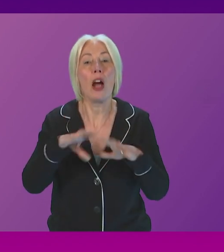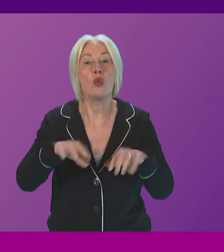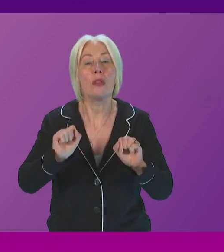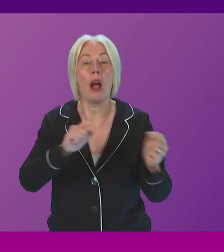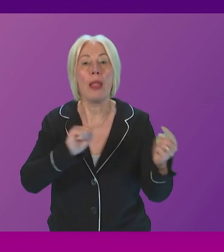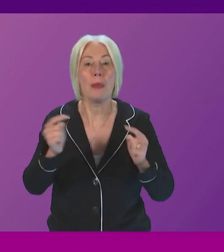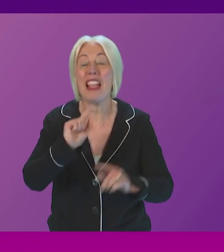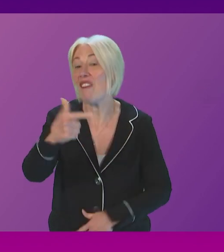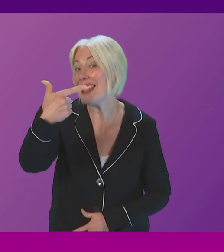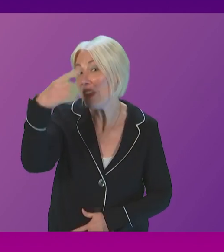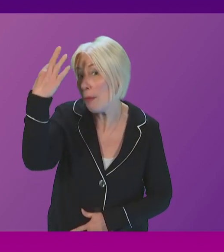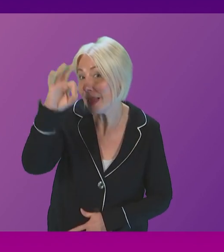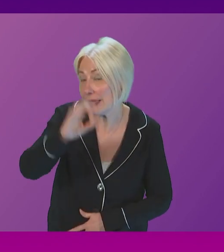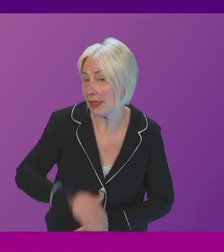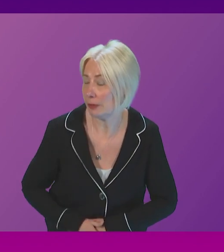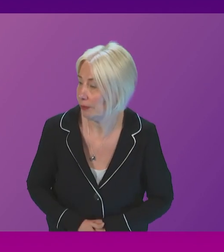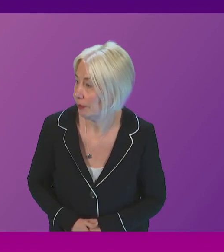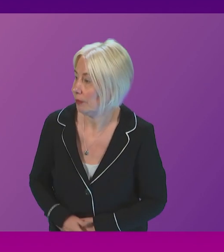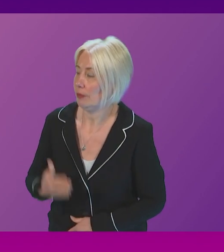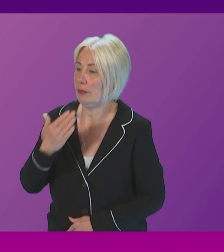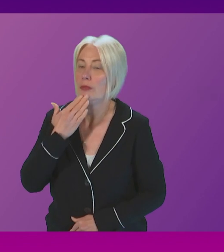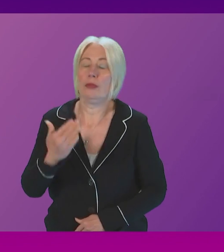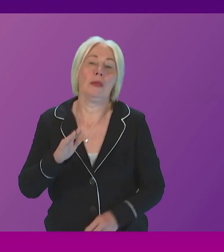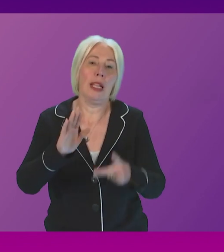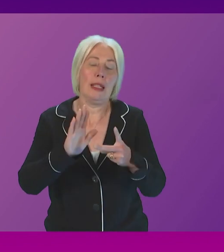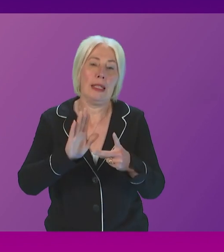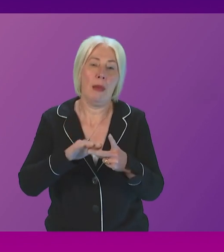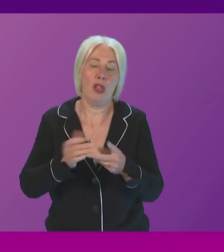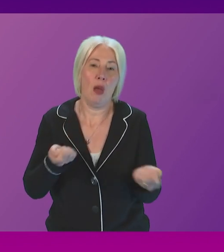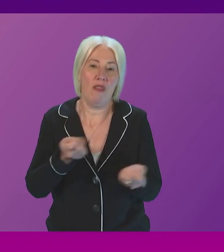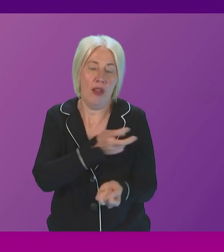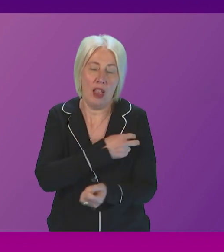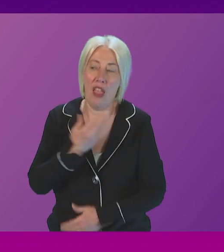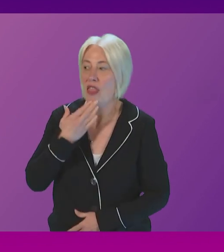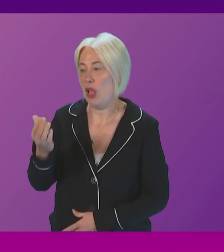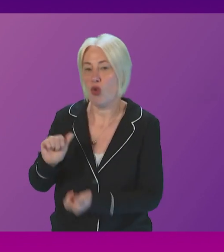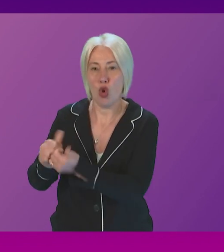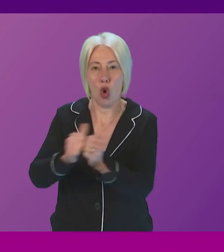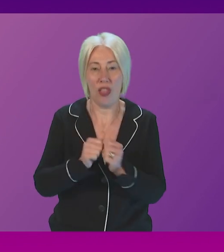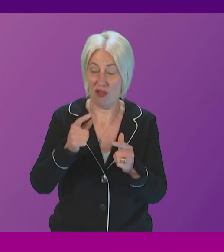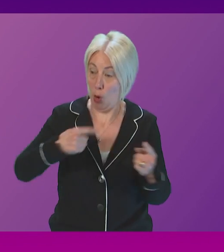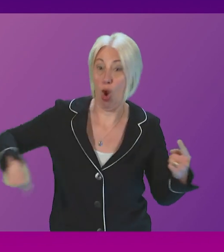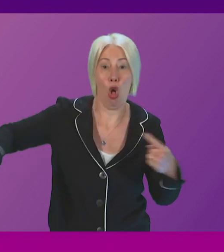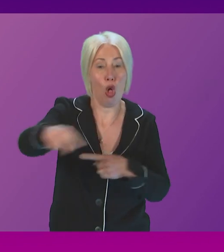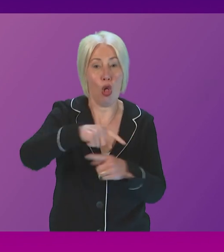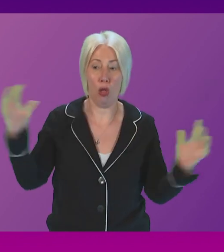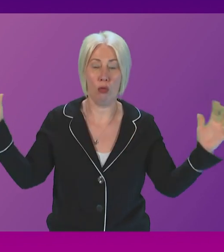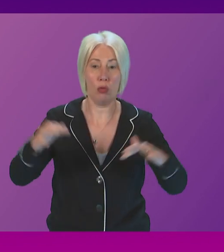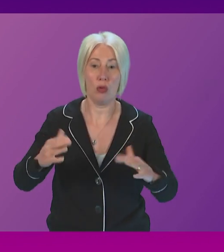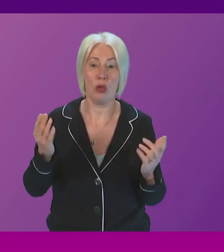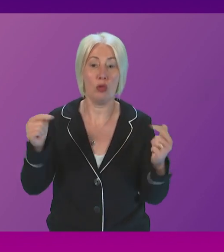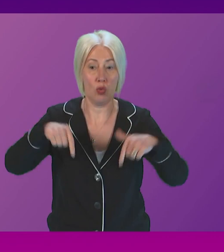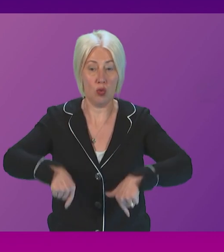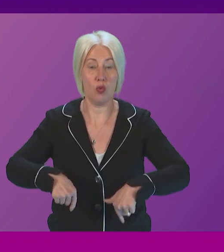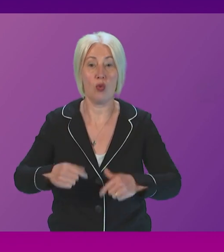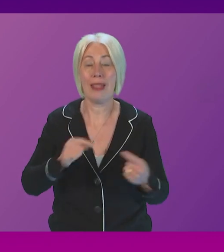debate. Up to seven minutes, please, Mr Balfour. Thank you, Deputy President Officer. I want to thank colleagues from across the chamber for coming to today's debate